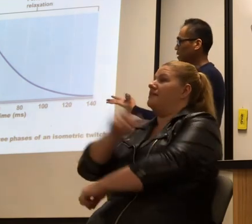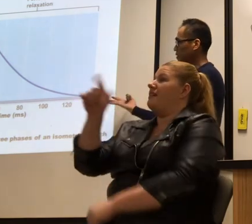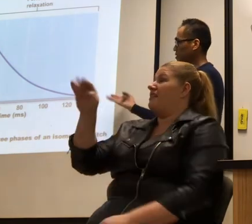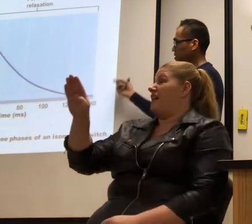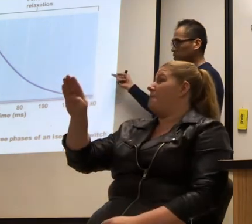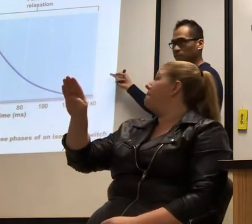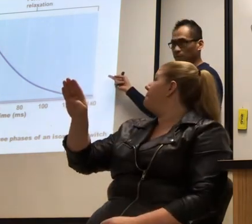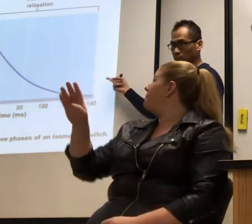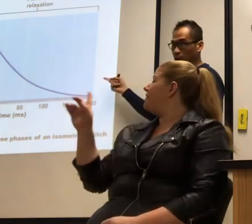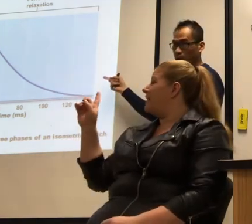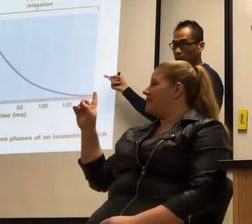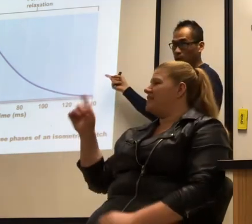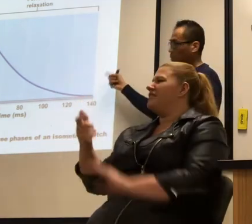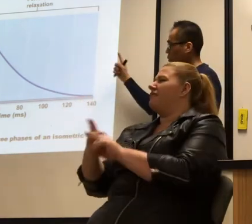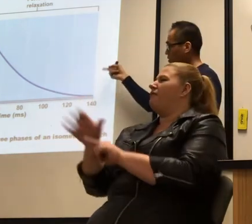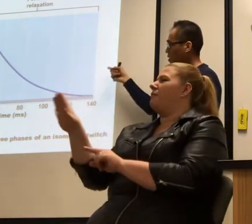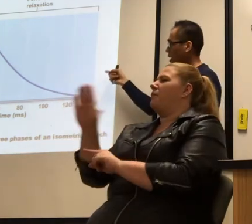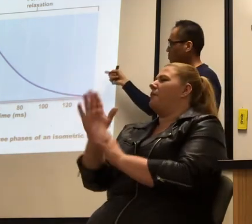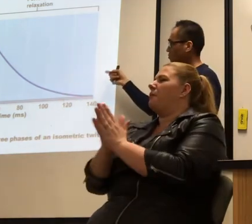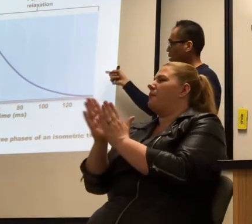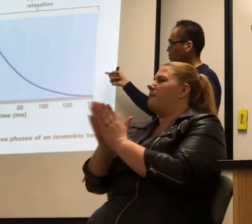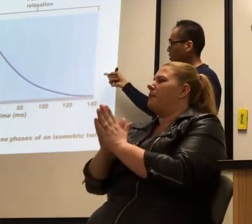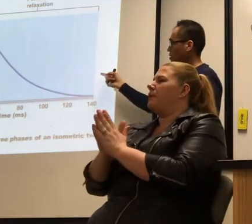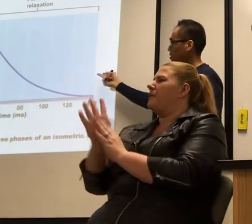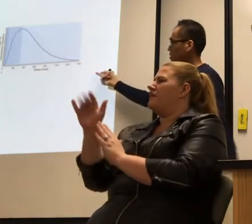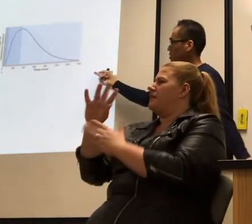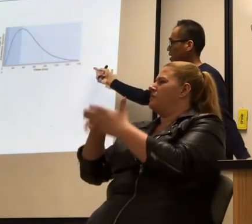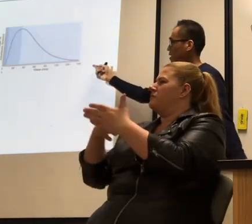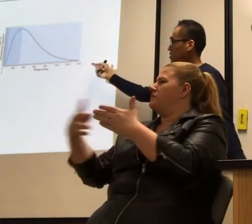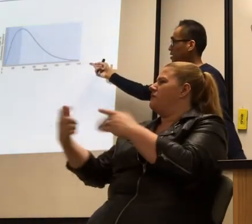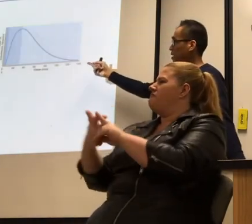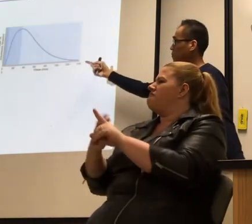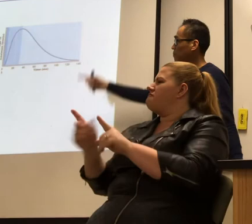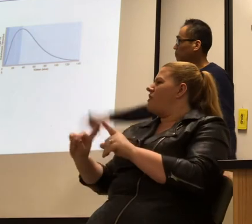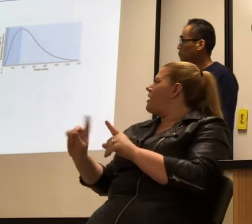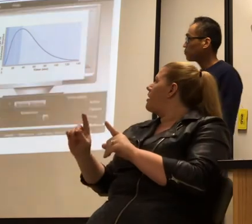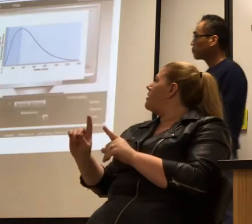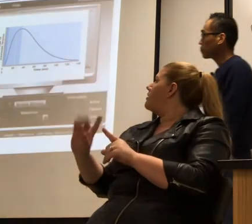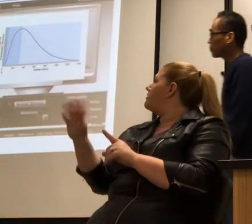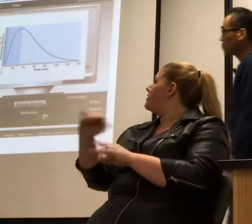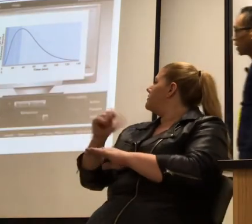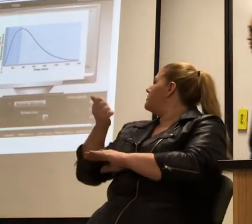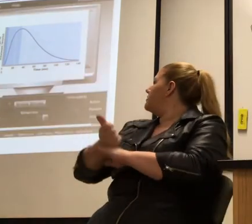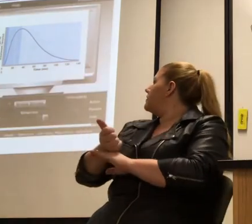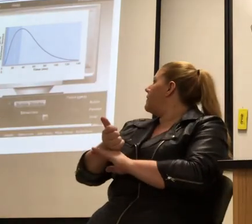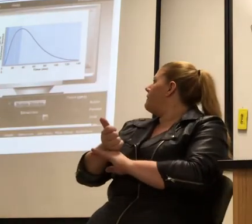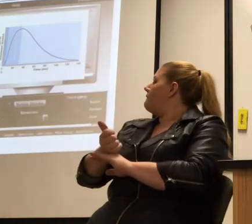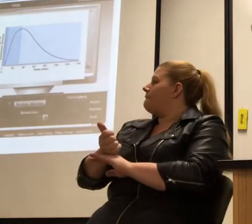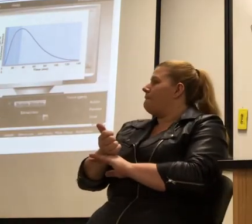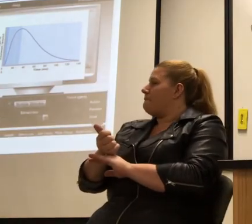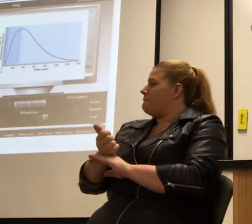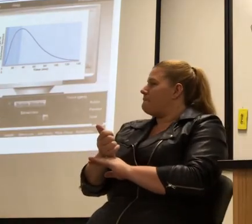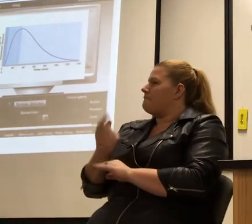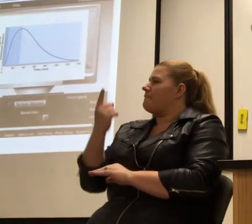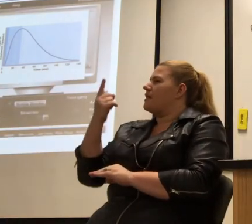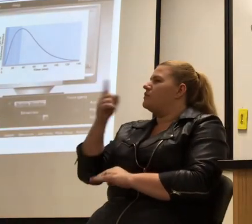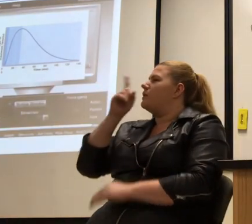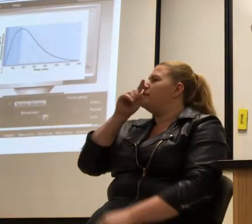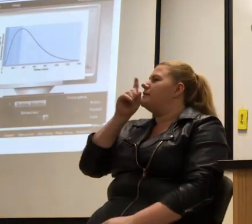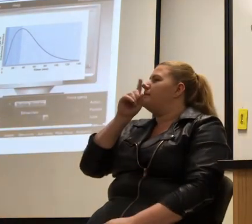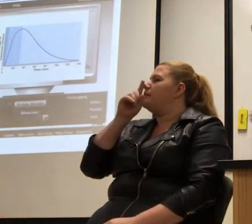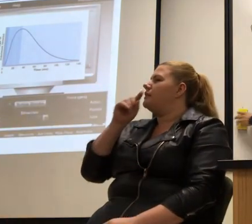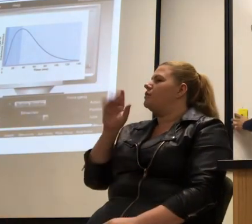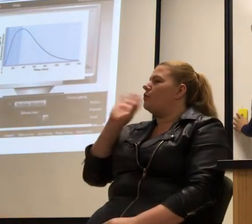at figures like this. This is from your book. But where this comes from is this kind of setup. And this is kind of one of the simulations that